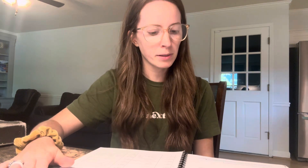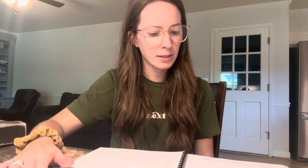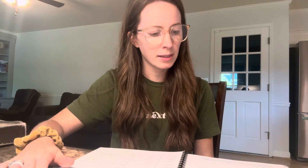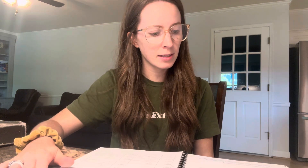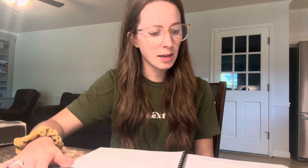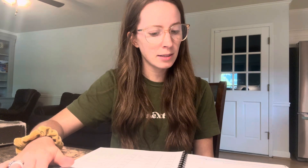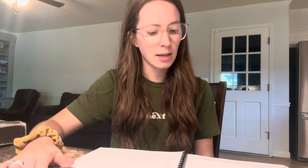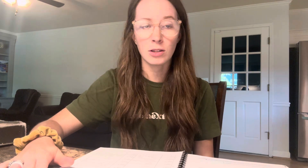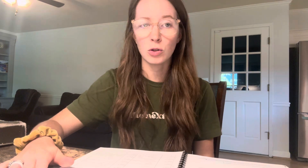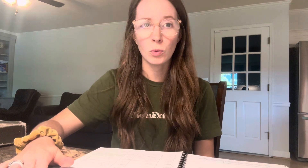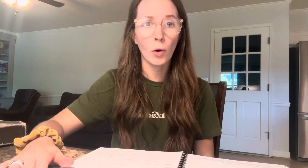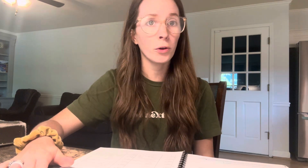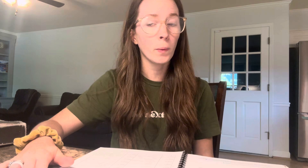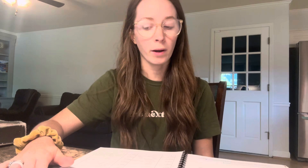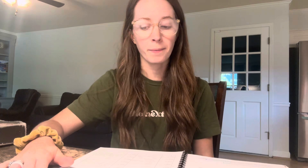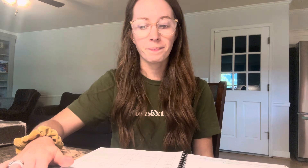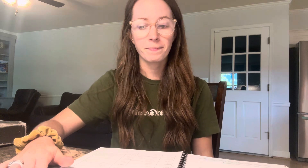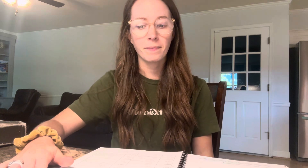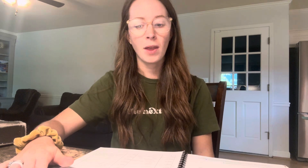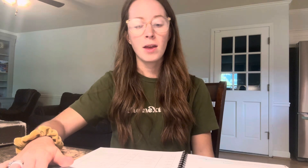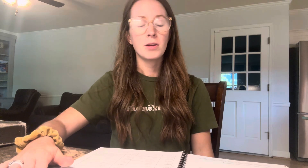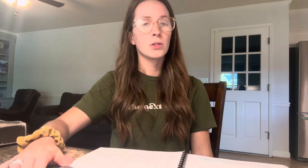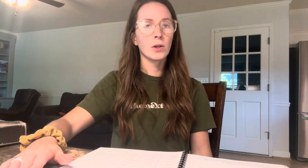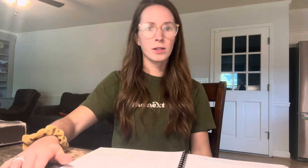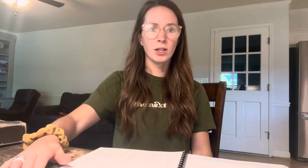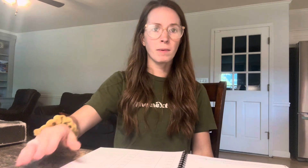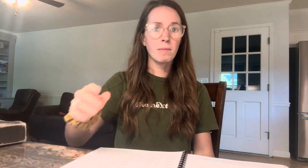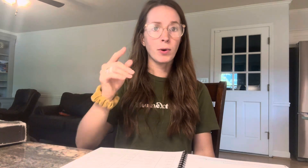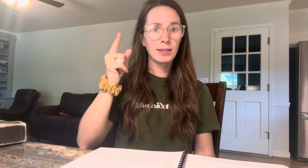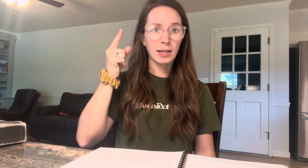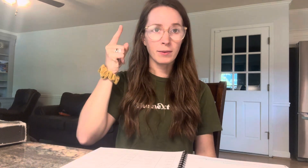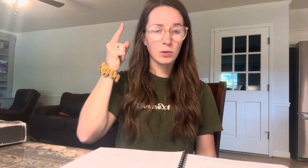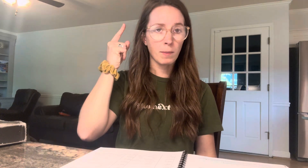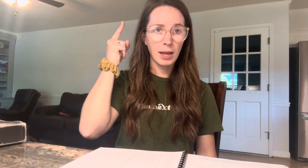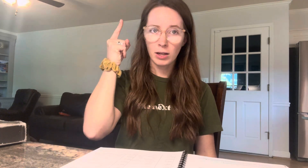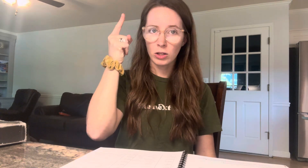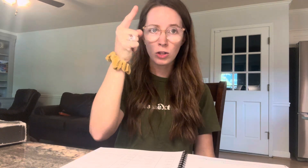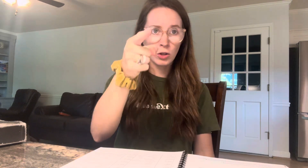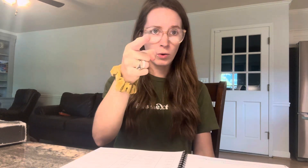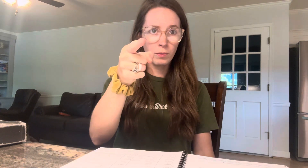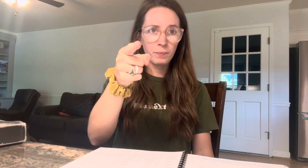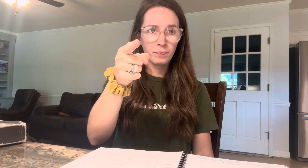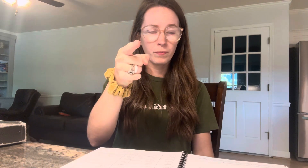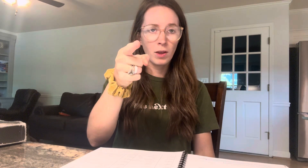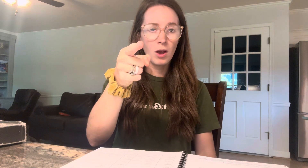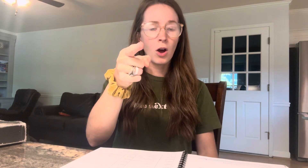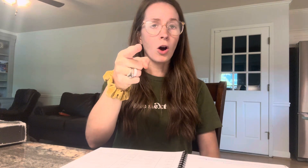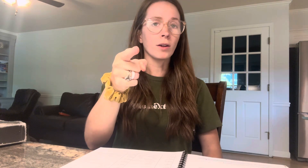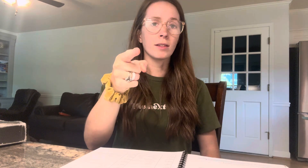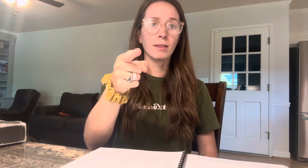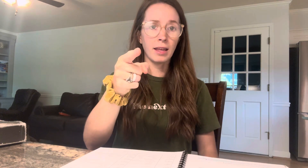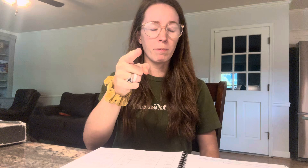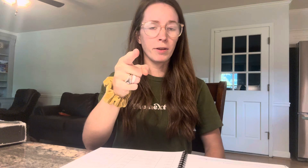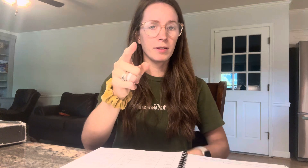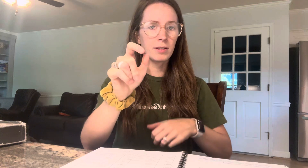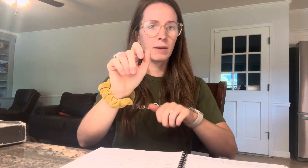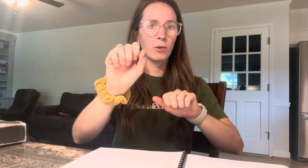6 days and do all your work. So you're going to start by pointing, dominant hand. You are to labor. This is a sign for